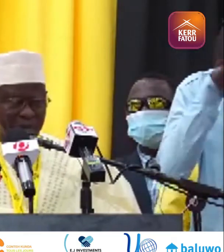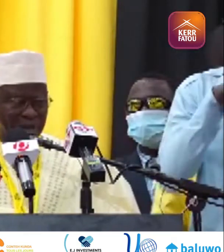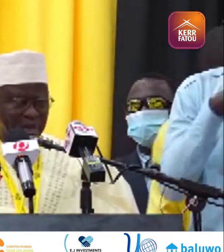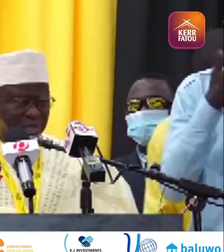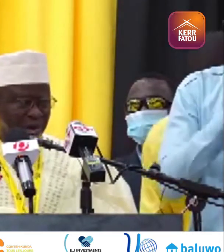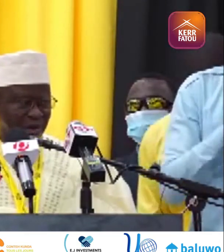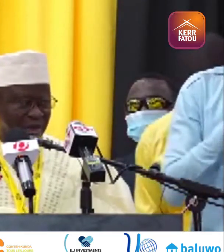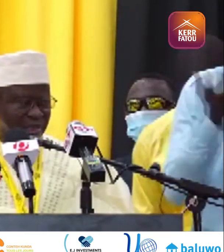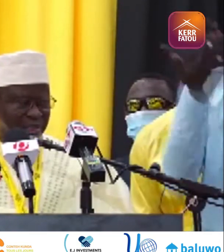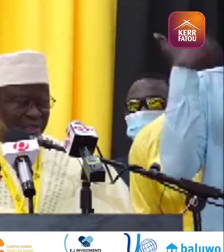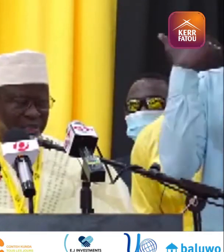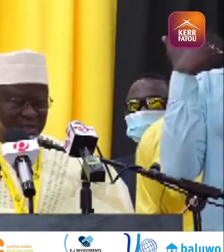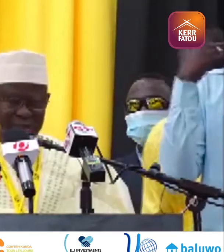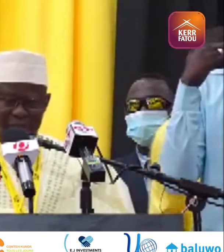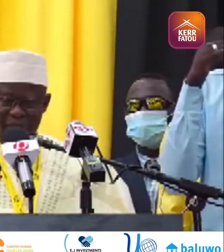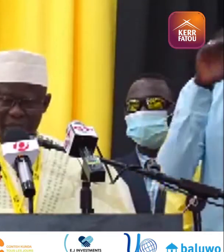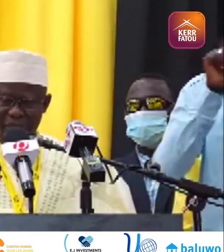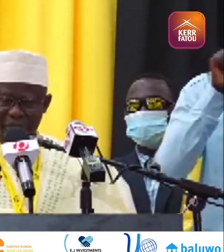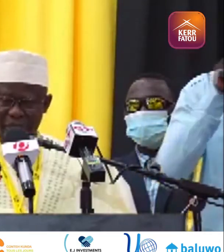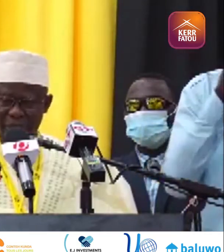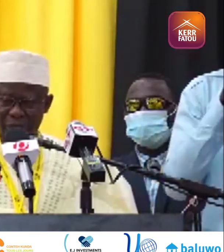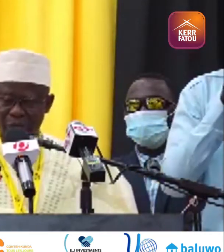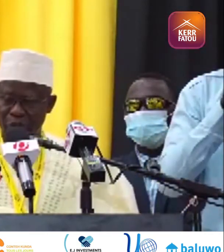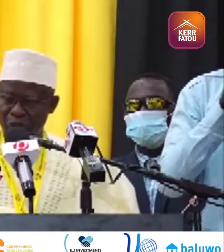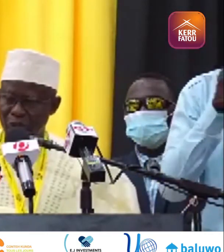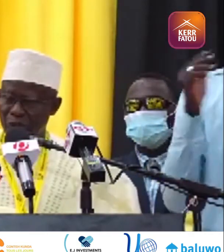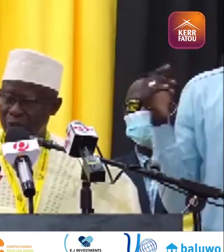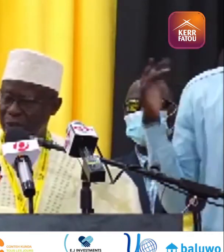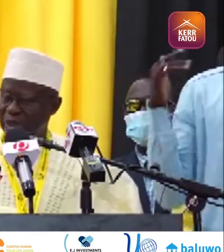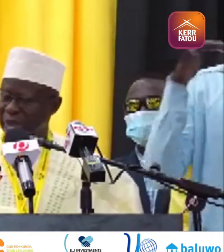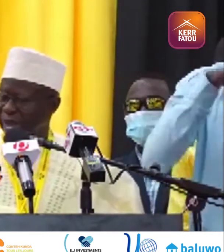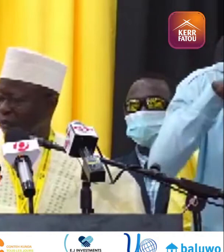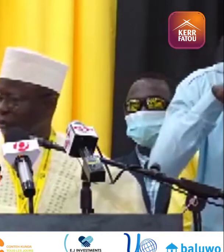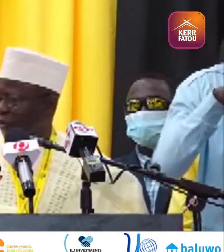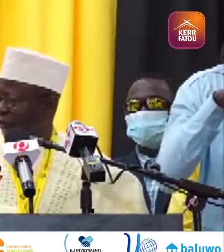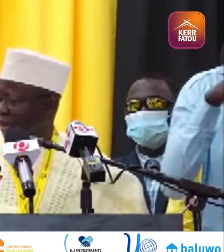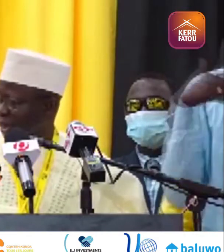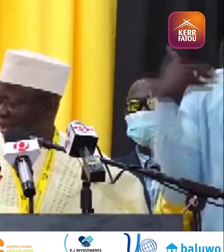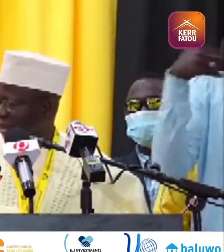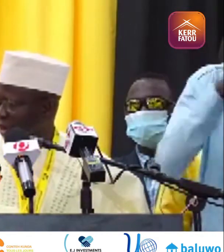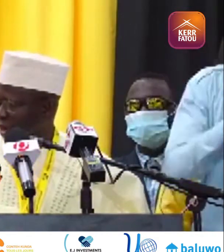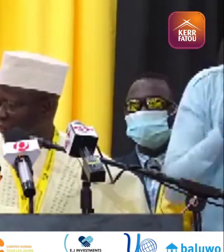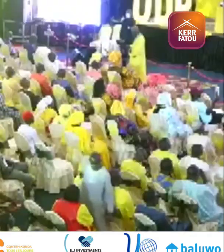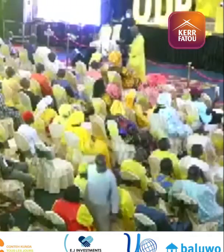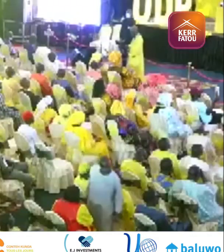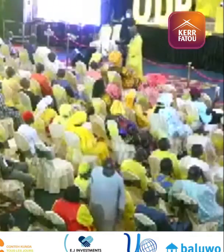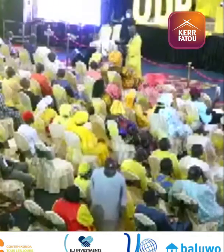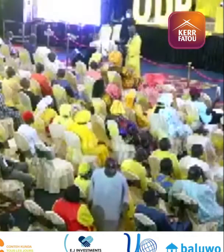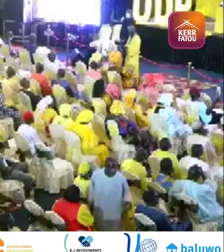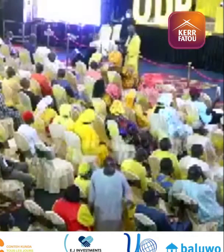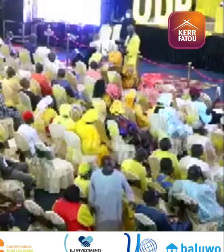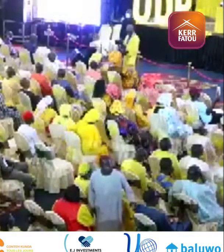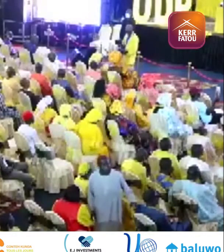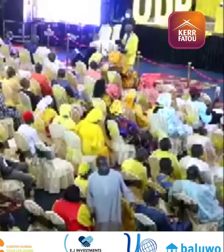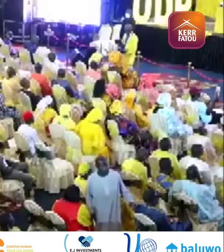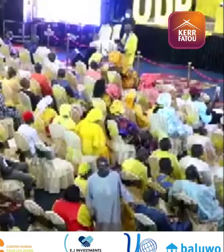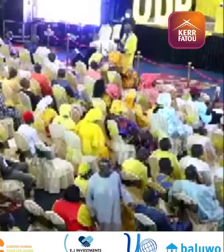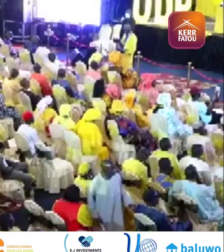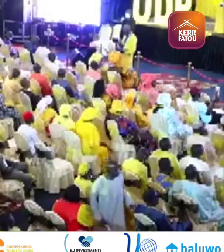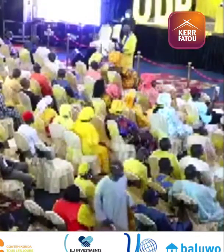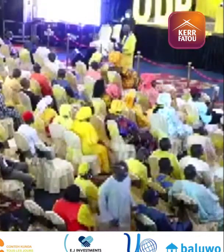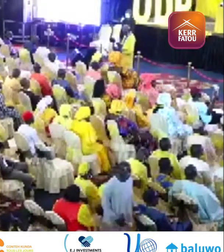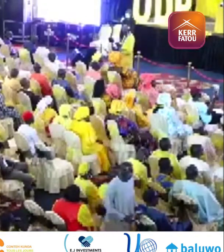from our last Congress to the date of convening of this current